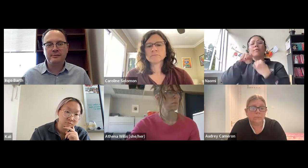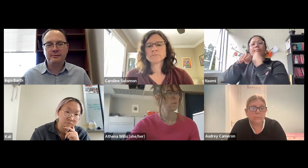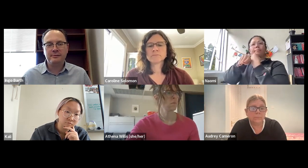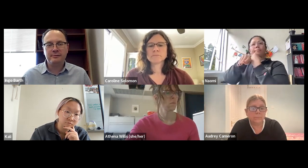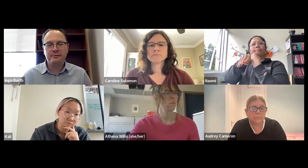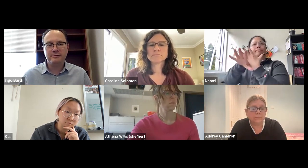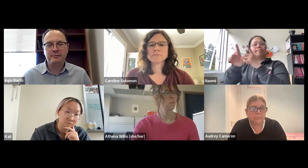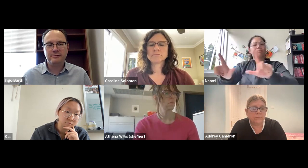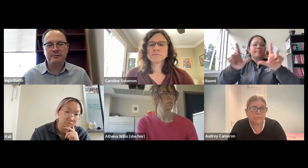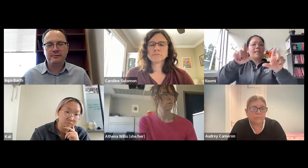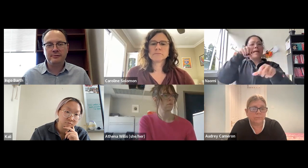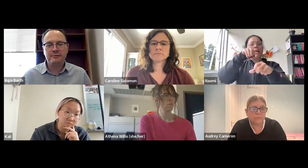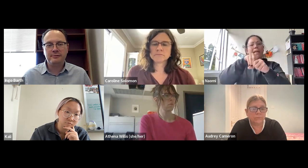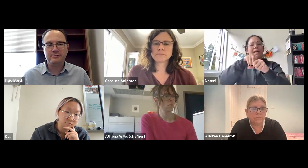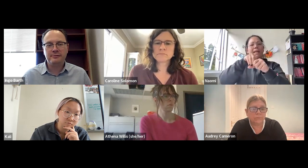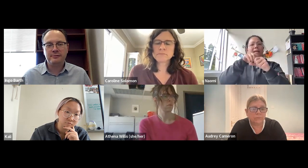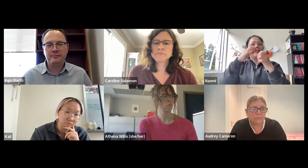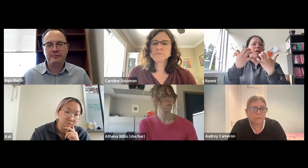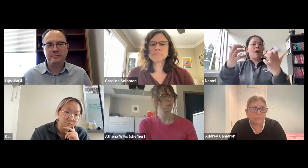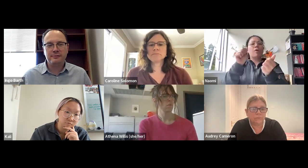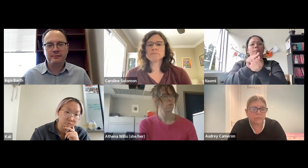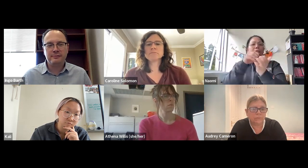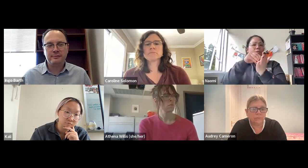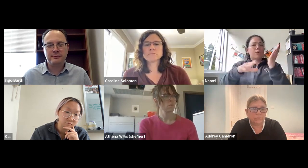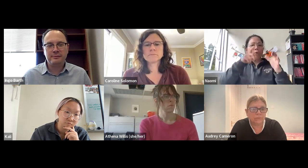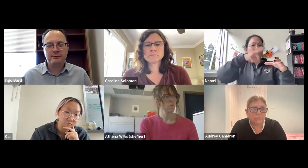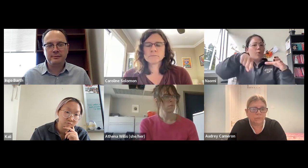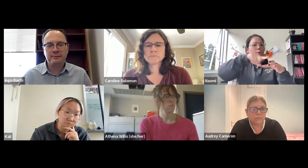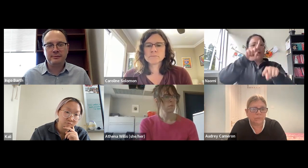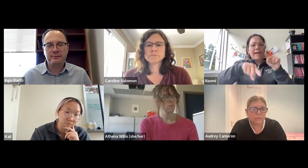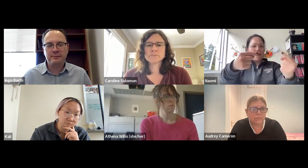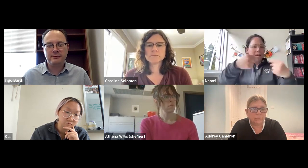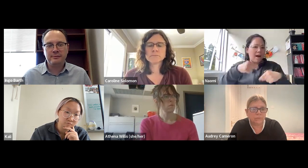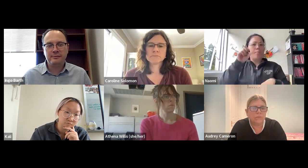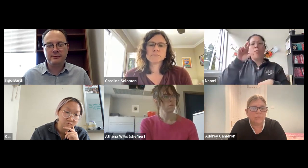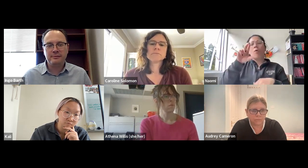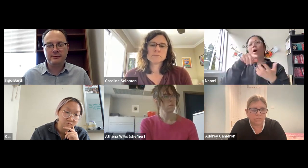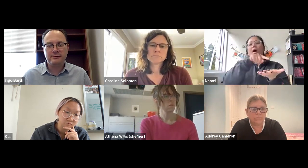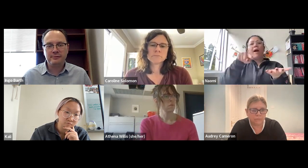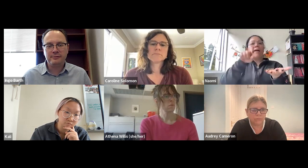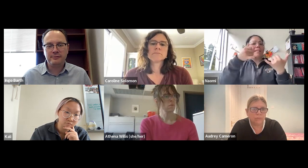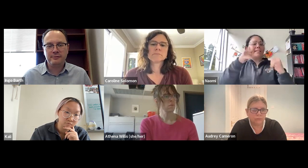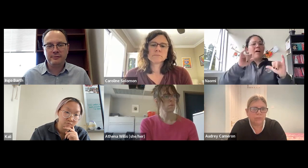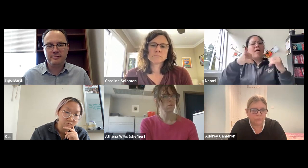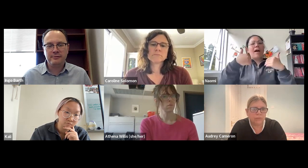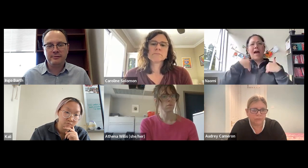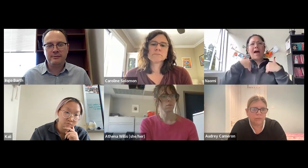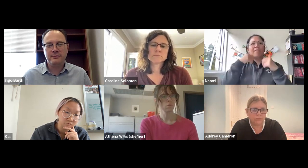connect that way? And so maybe it would be, you know, being in the audience with a student who's unable to come, but they